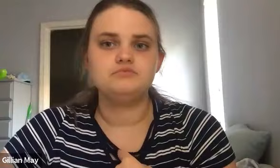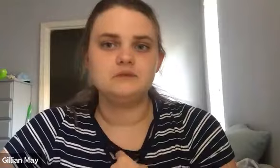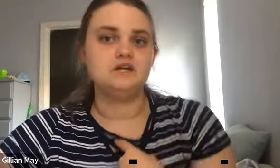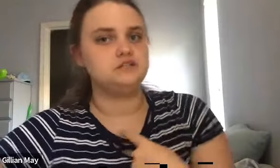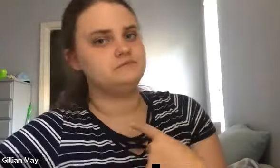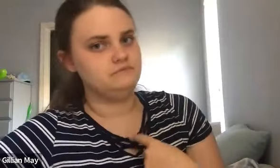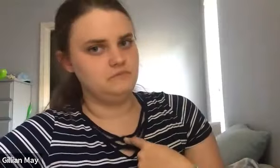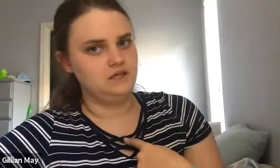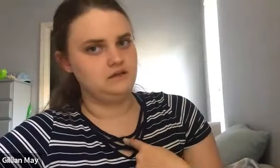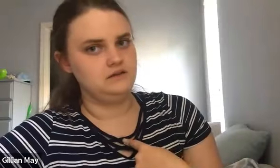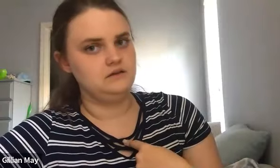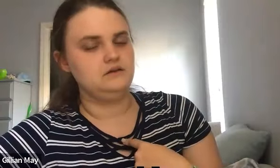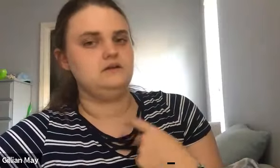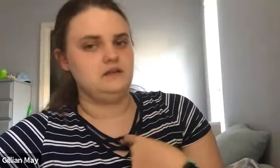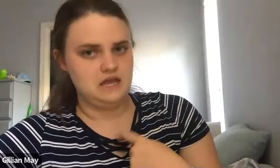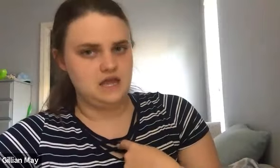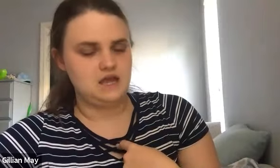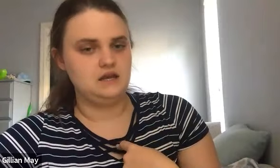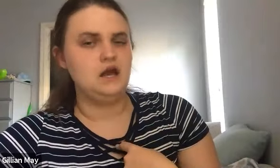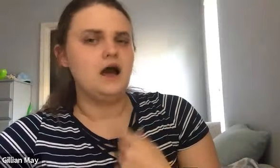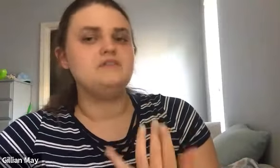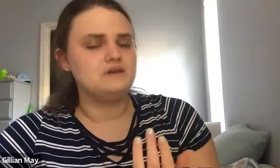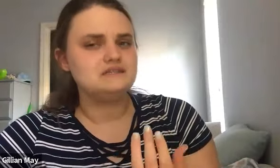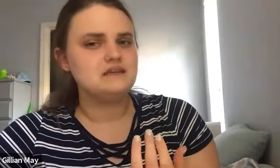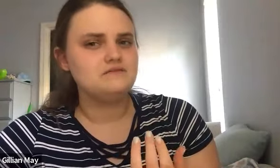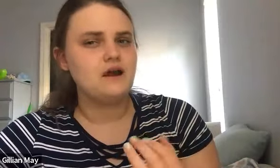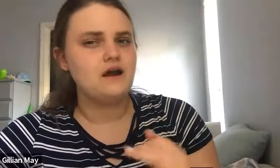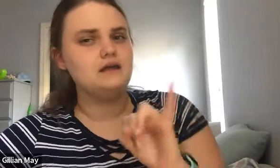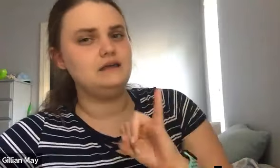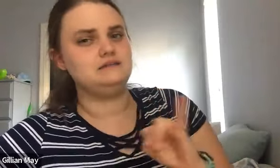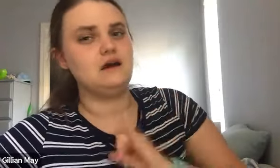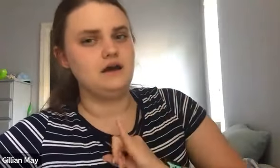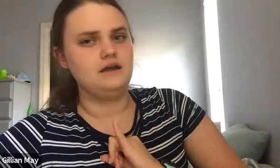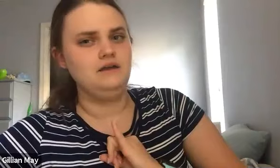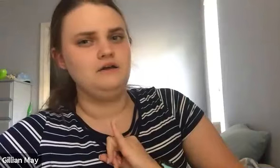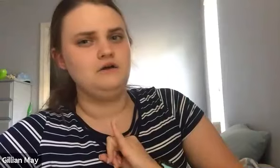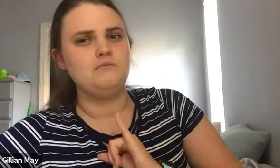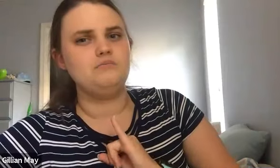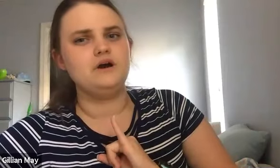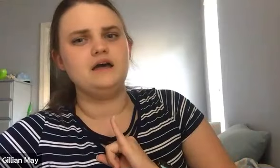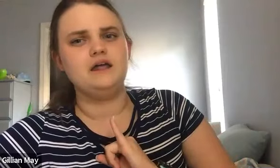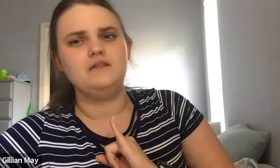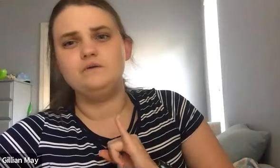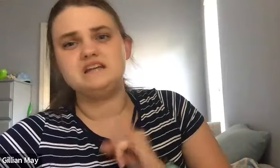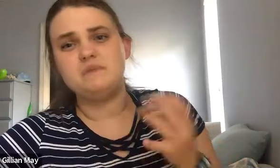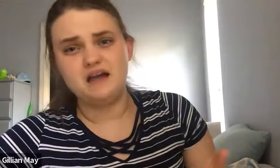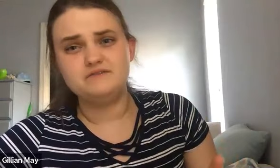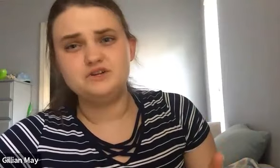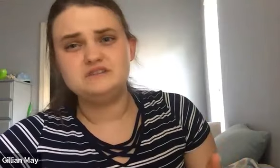pretty much me. And I mean, there is a sign for I, it's I, but the only time I ever use that